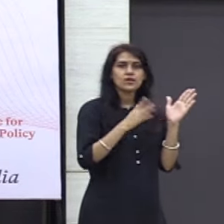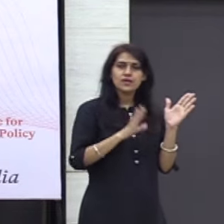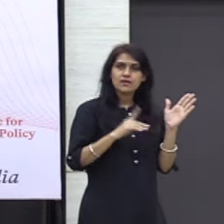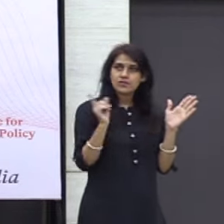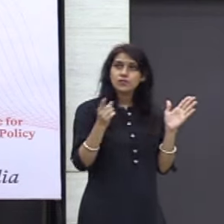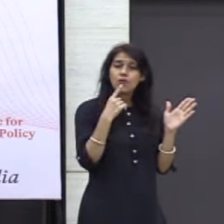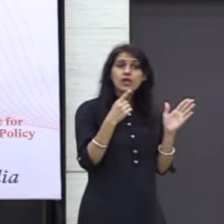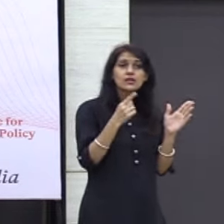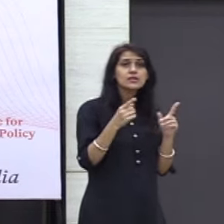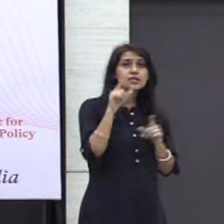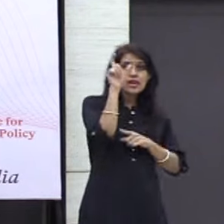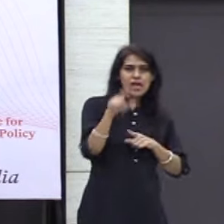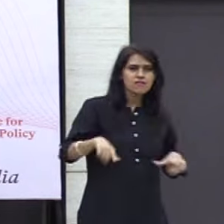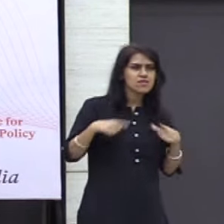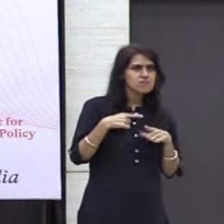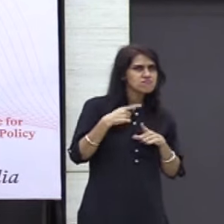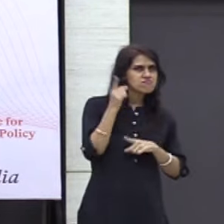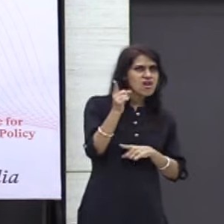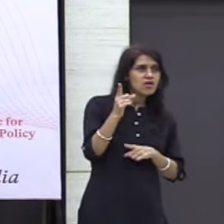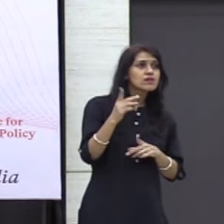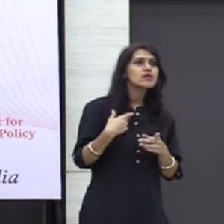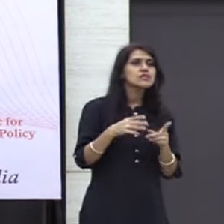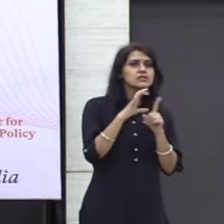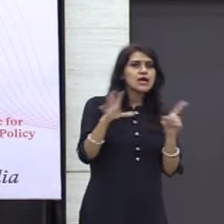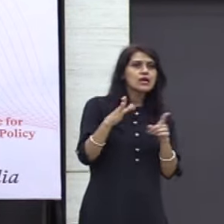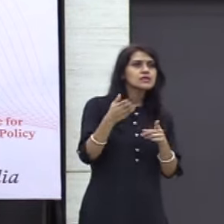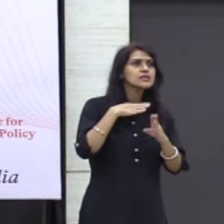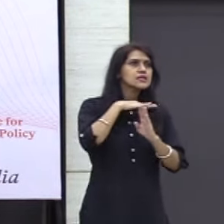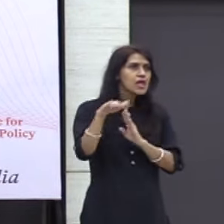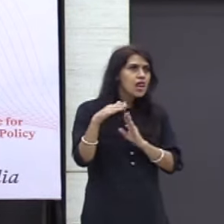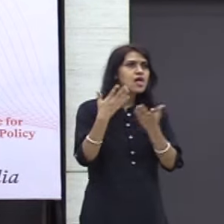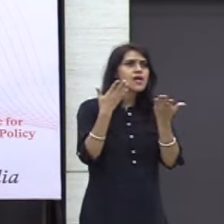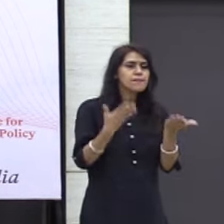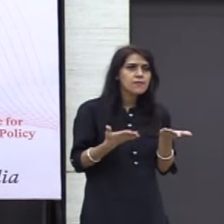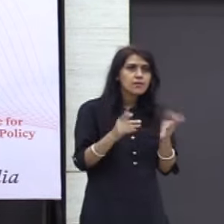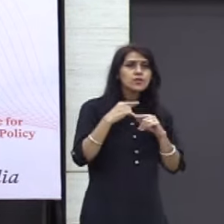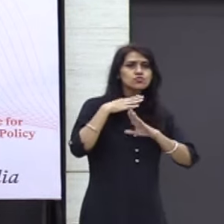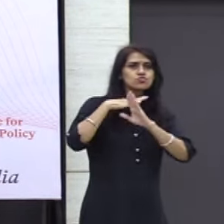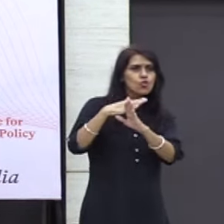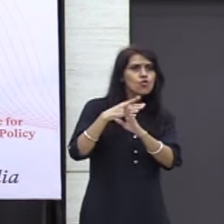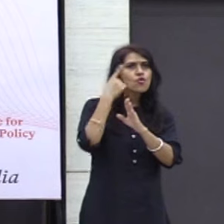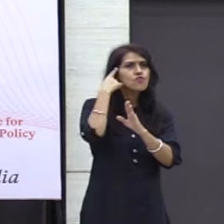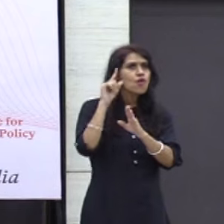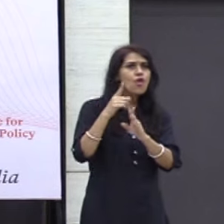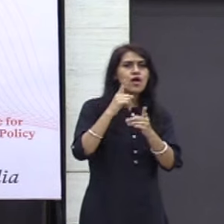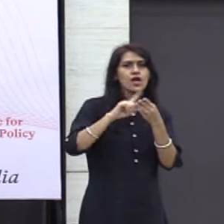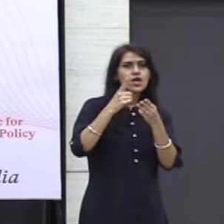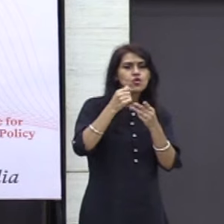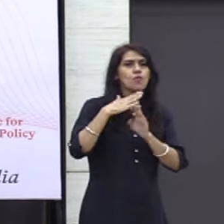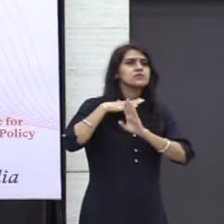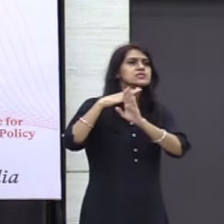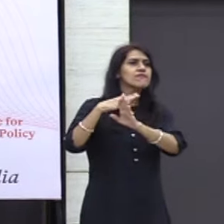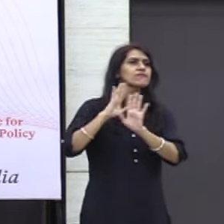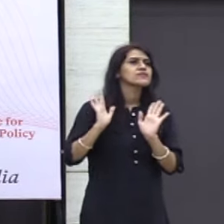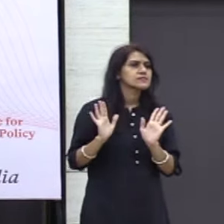intent to threaten or likely to threaten the unity, integrity, sovereignty, security or economic security of